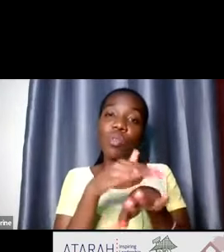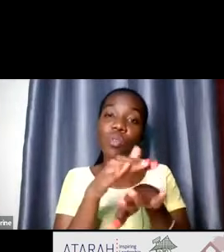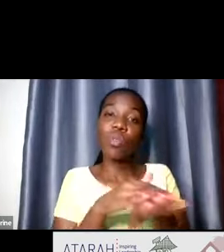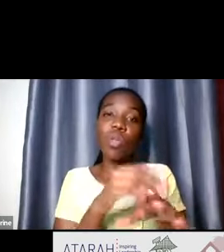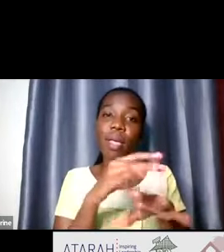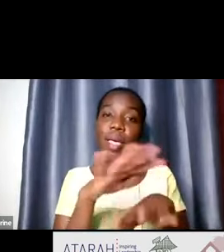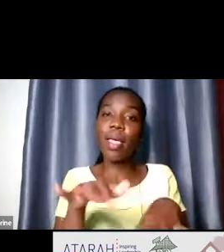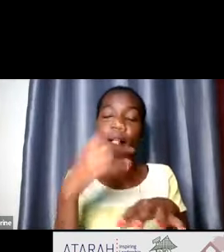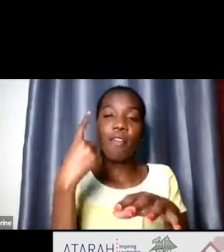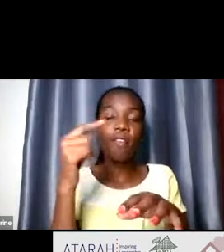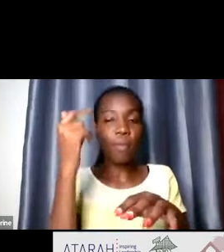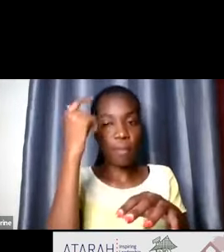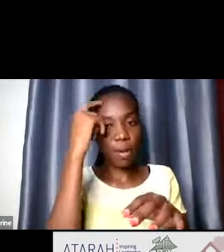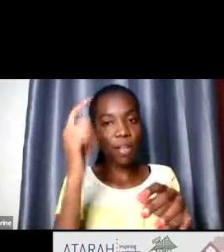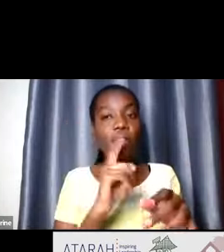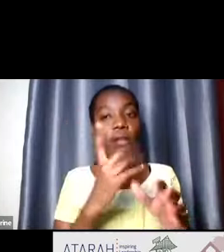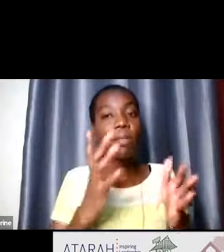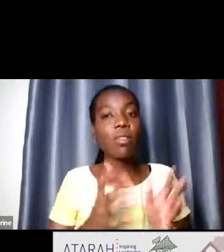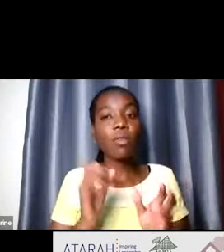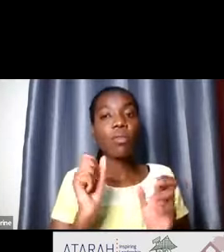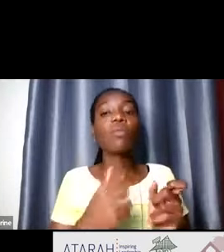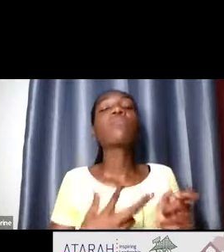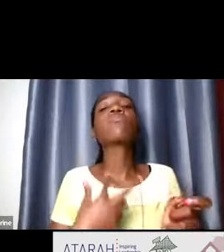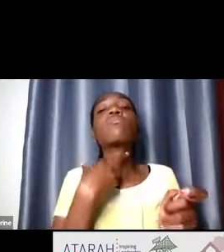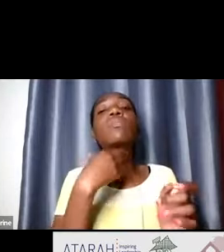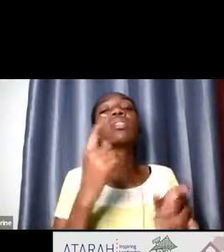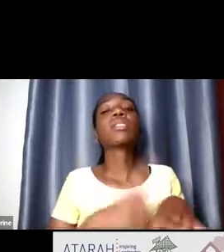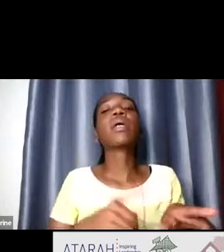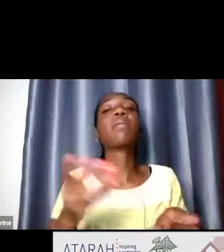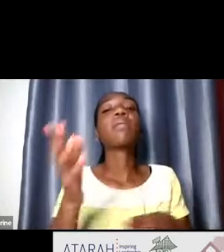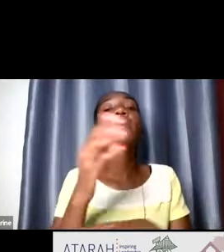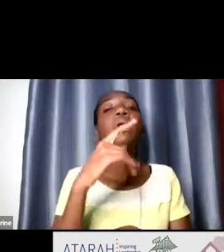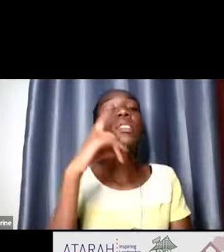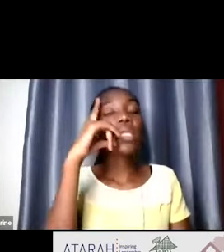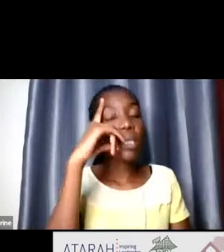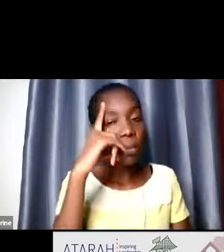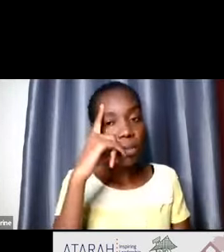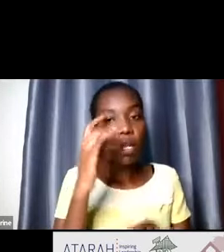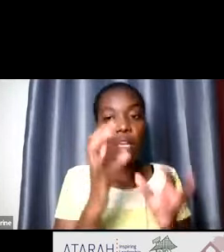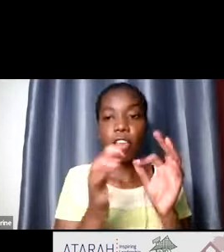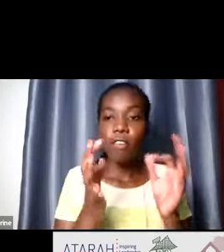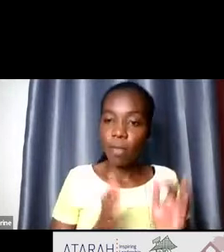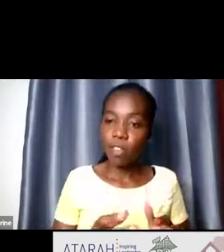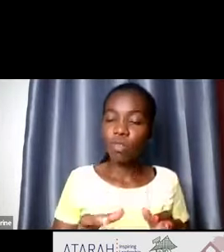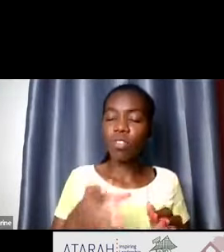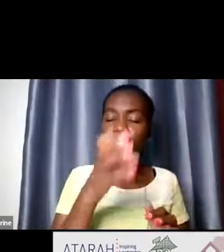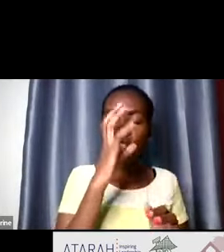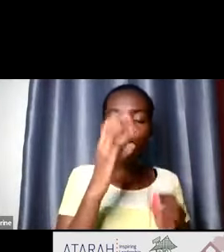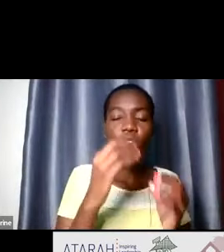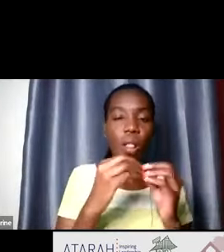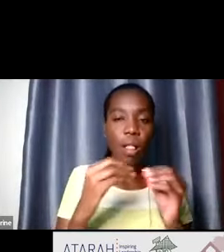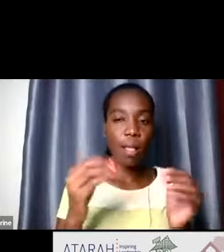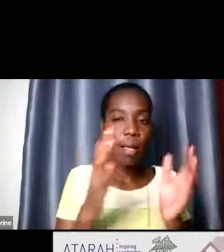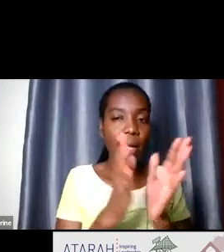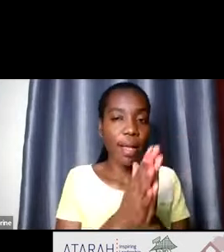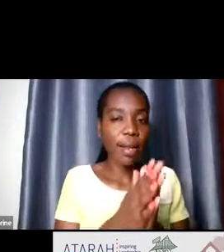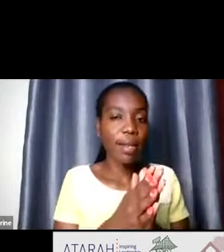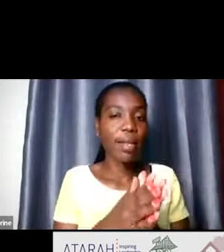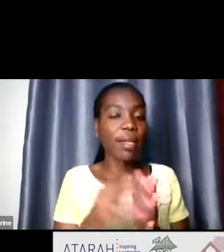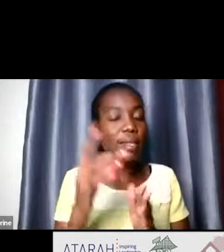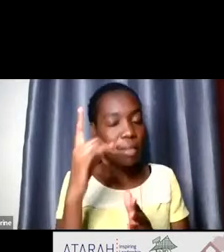So people can actually choke while trying to go to sleep. In fact, we say that if somebody has been drinking for long and they are now falling